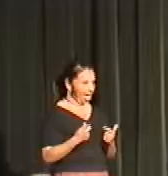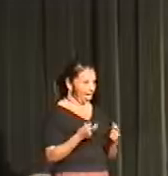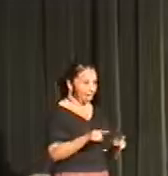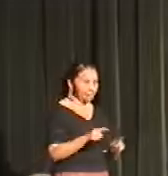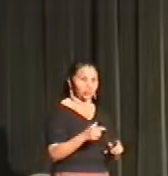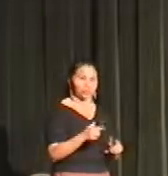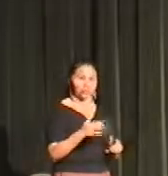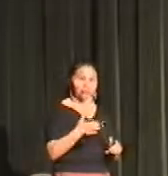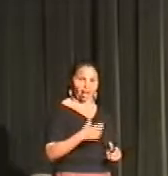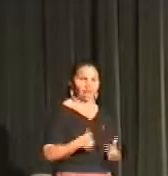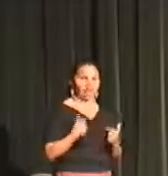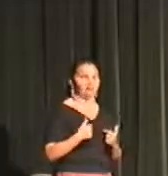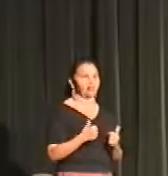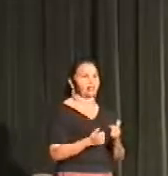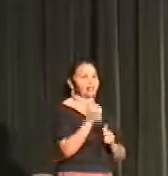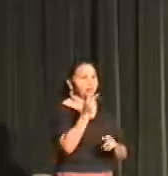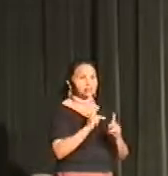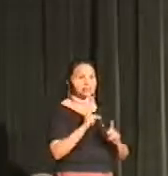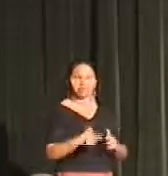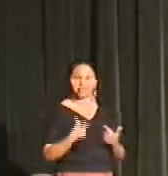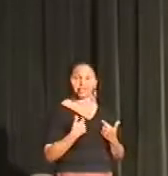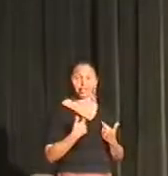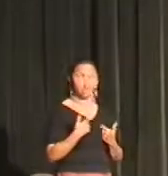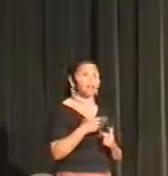of the people's lives that I have, you know, walked on this journey with.